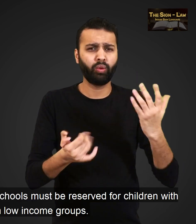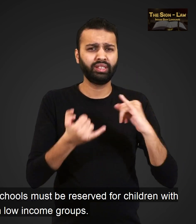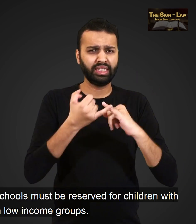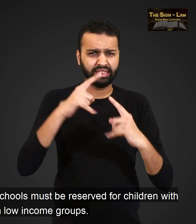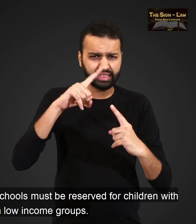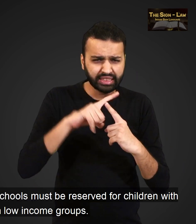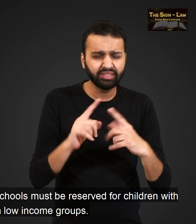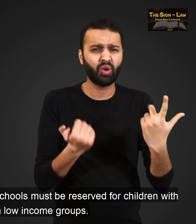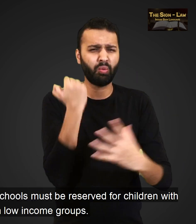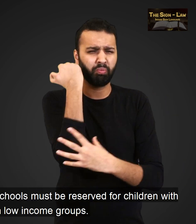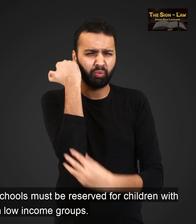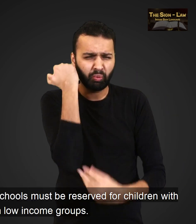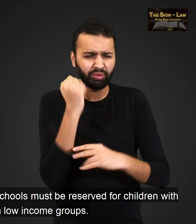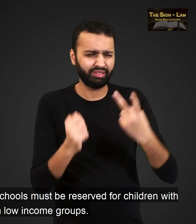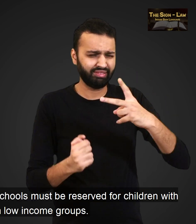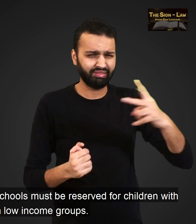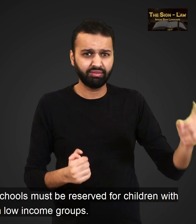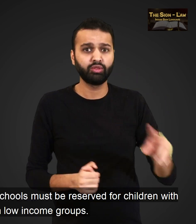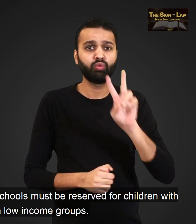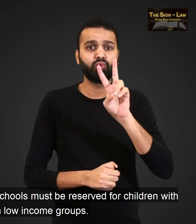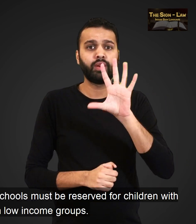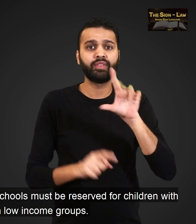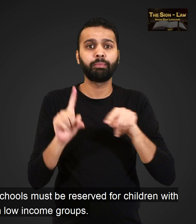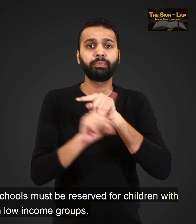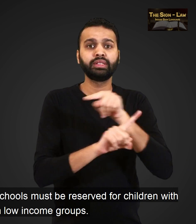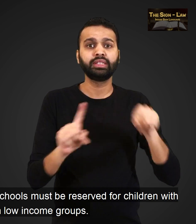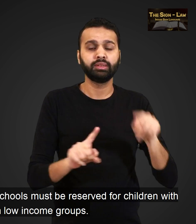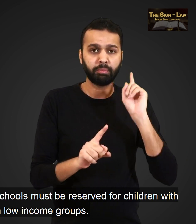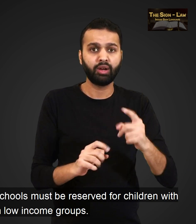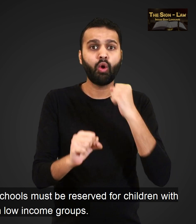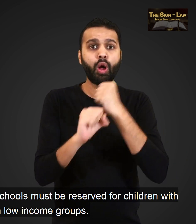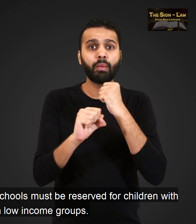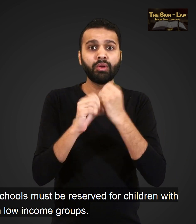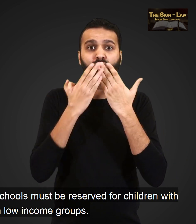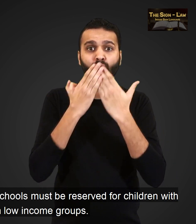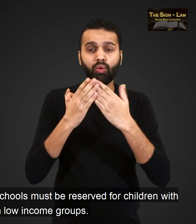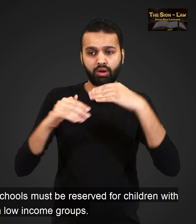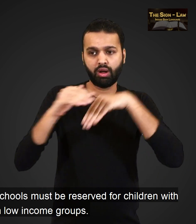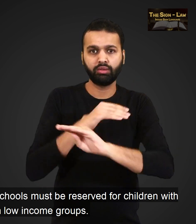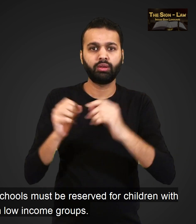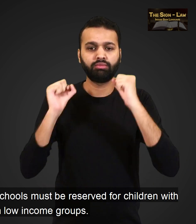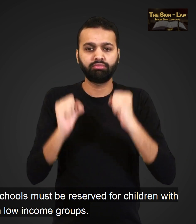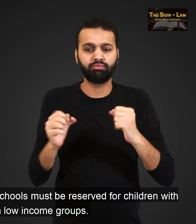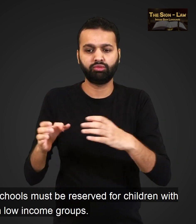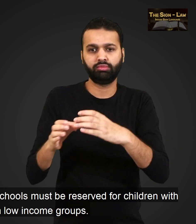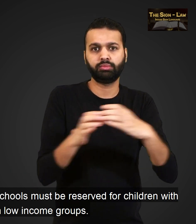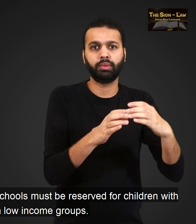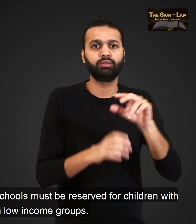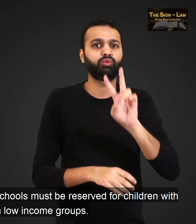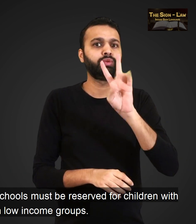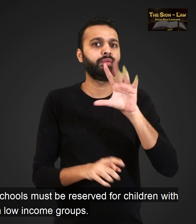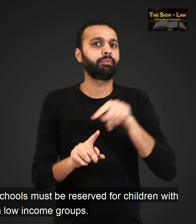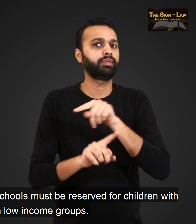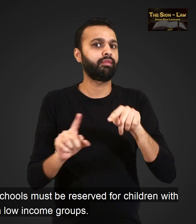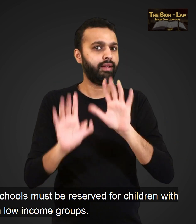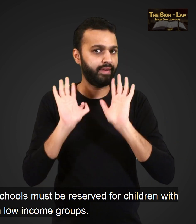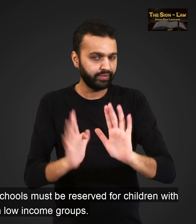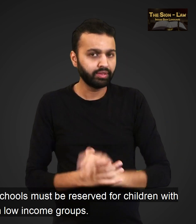seats in government-recognized schools must be reserved for children with disabilities, SC, ST, and from